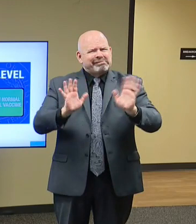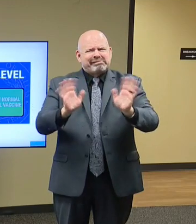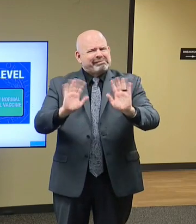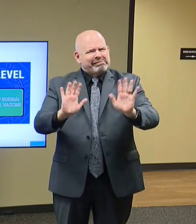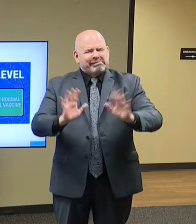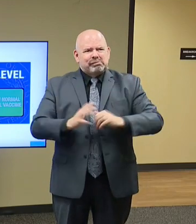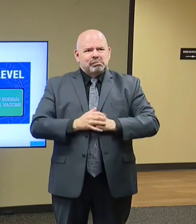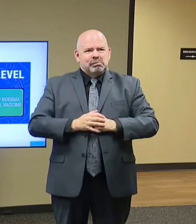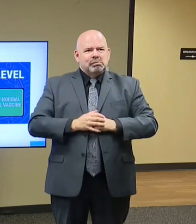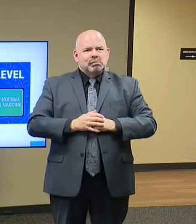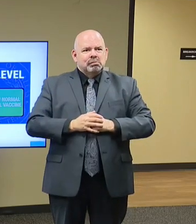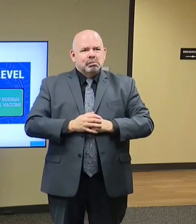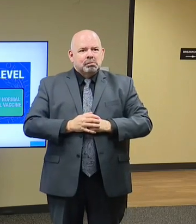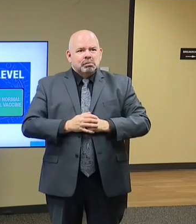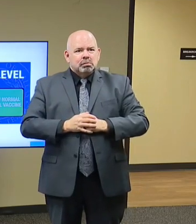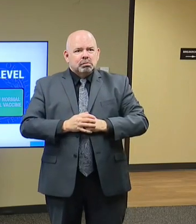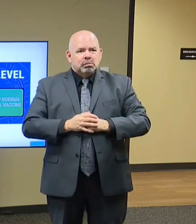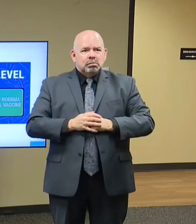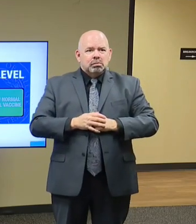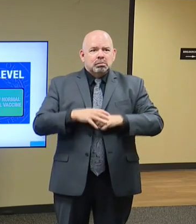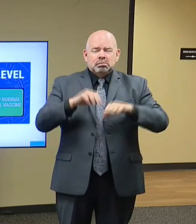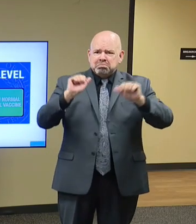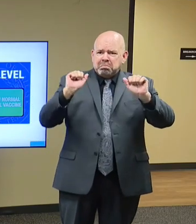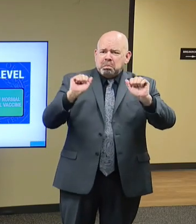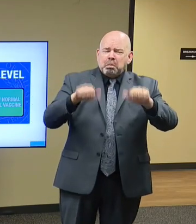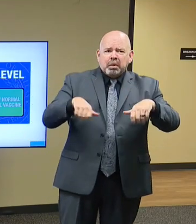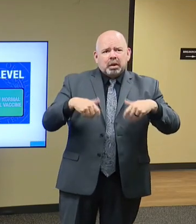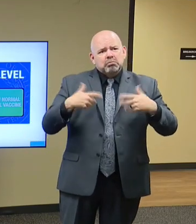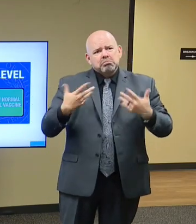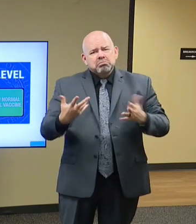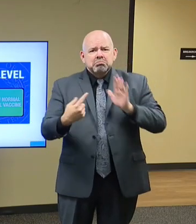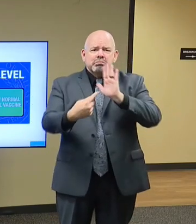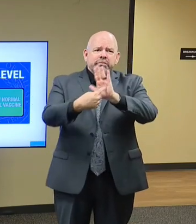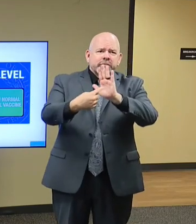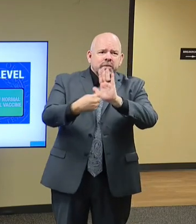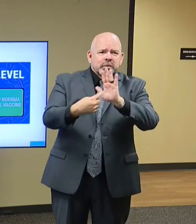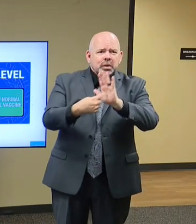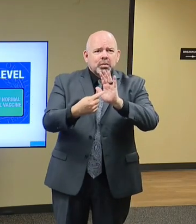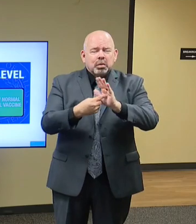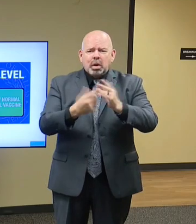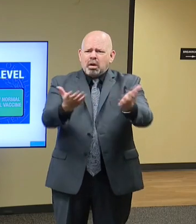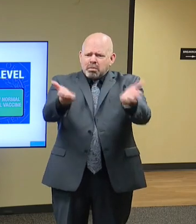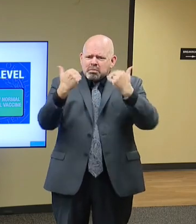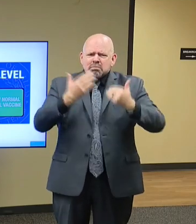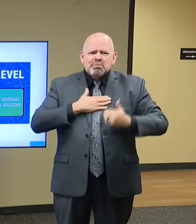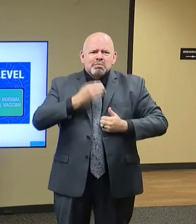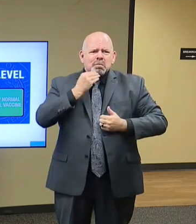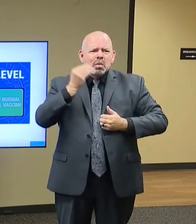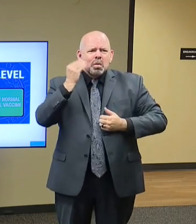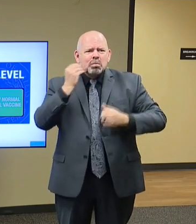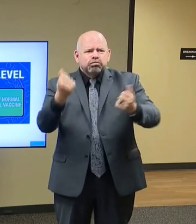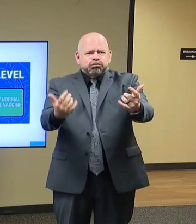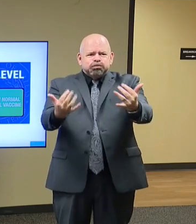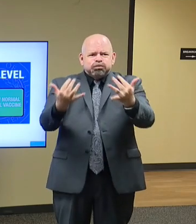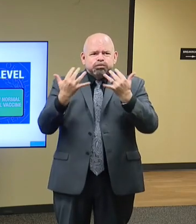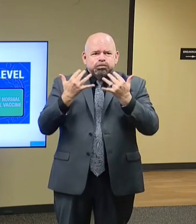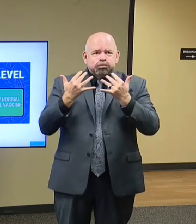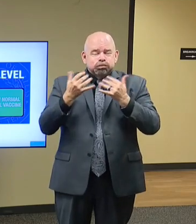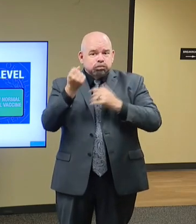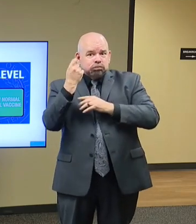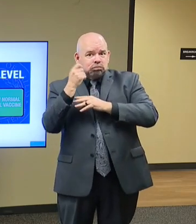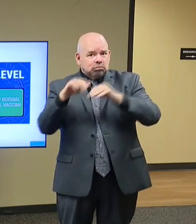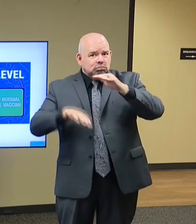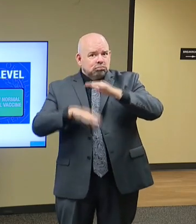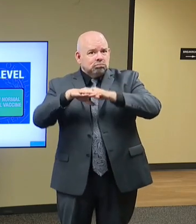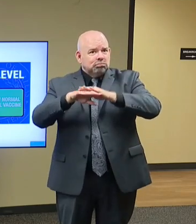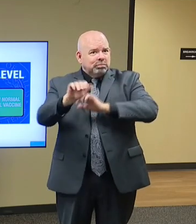have a few people over, preferably less than 10, with mask on. And for instance,